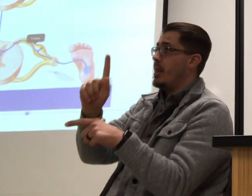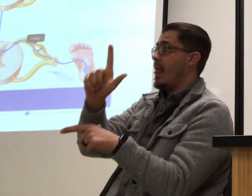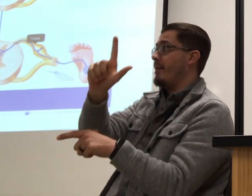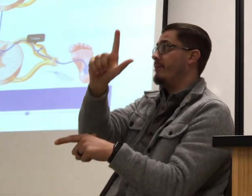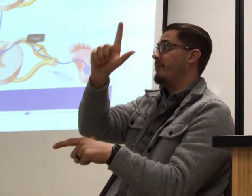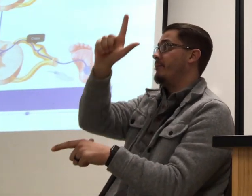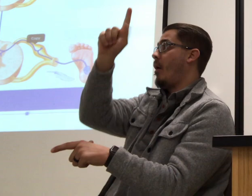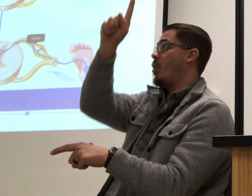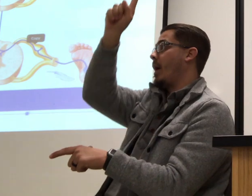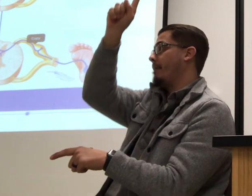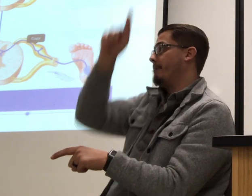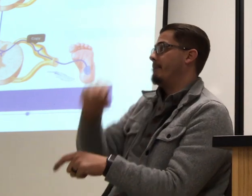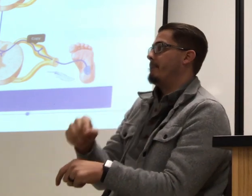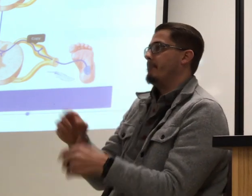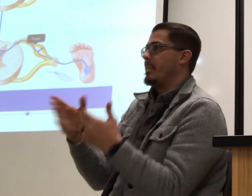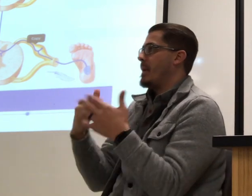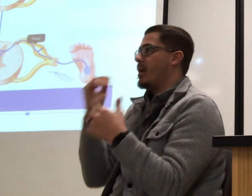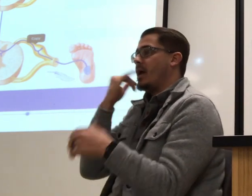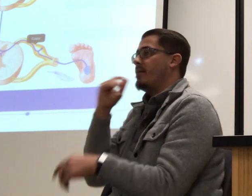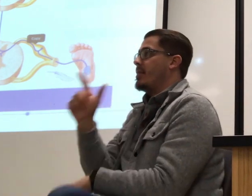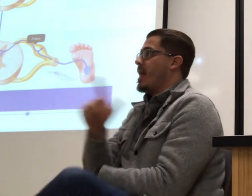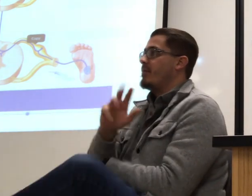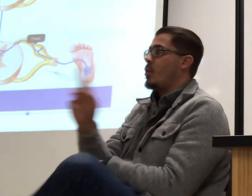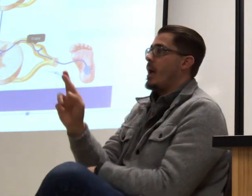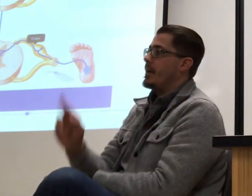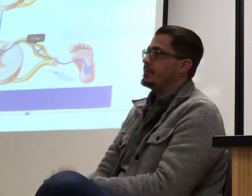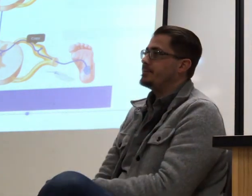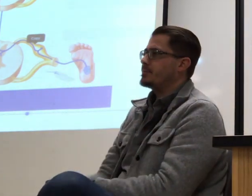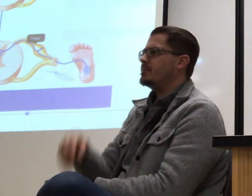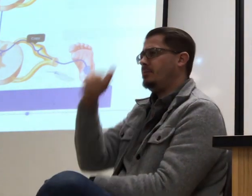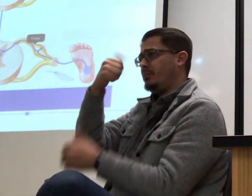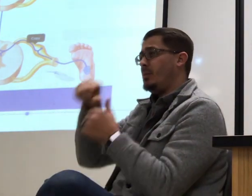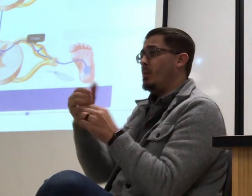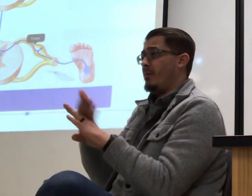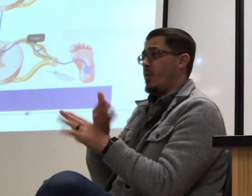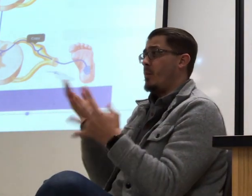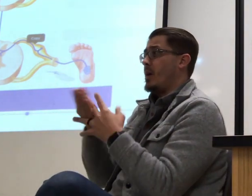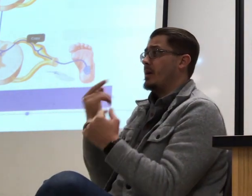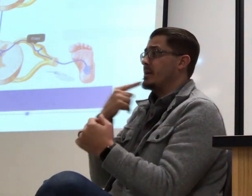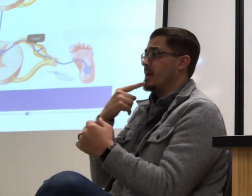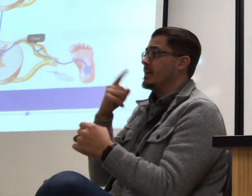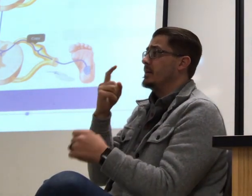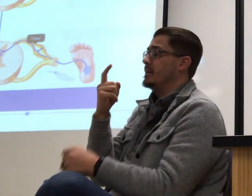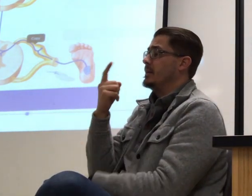Same side, whether it's the right side or the left side. Remember, before the break I said